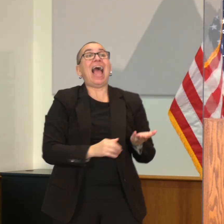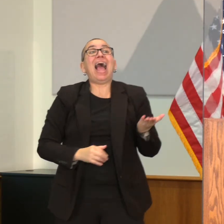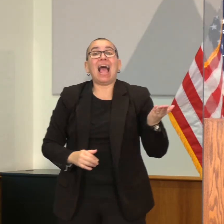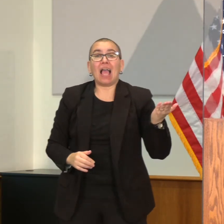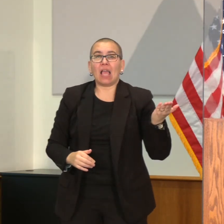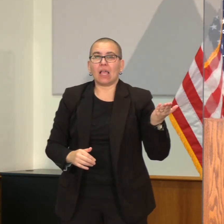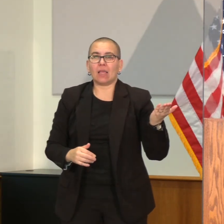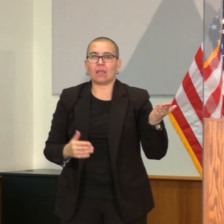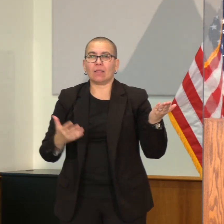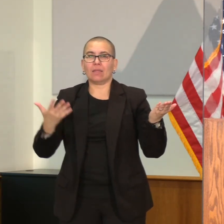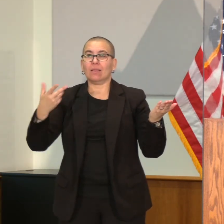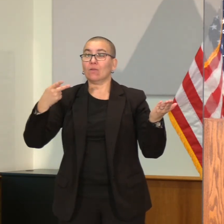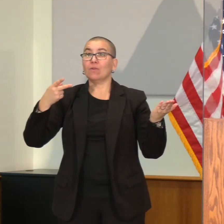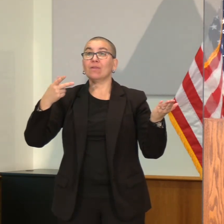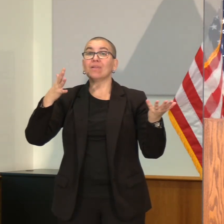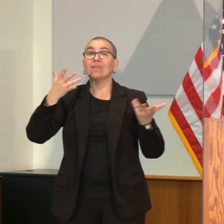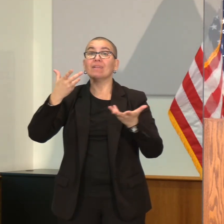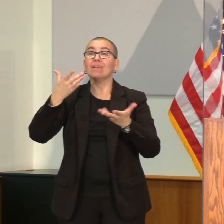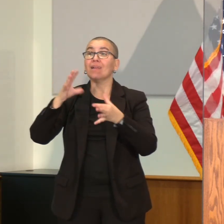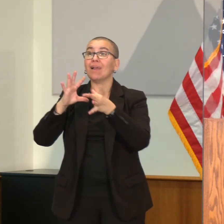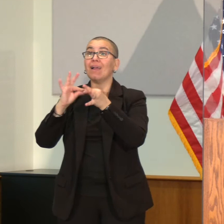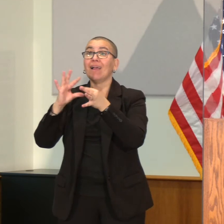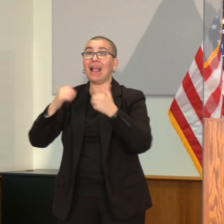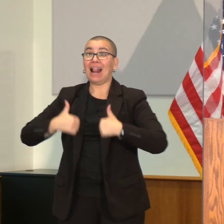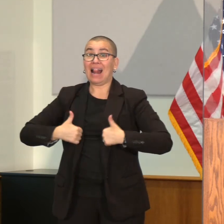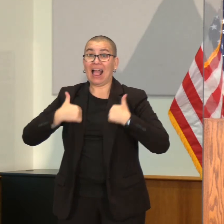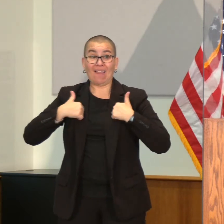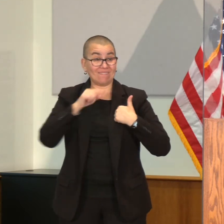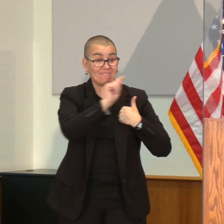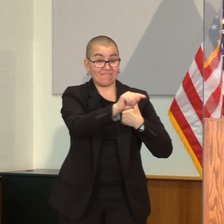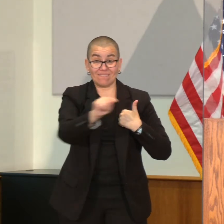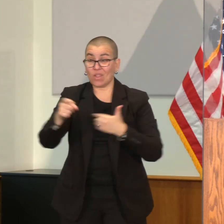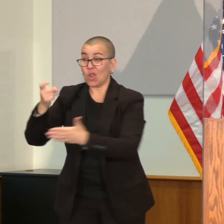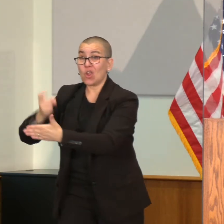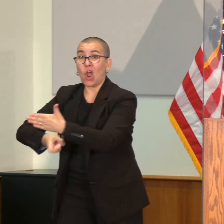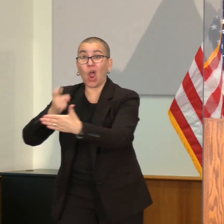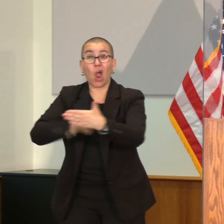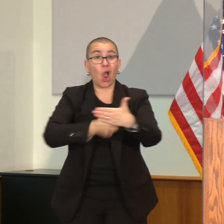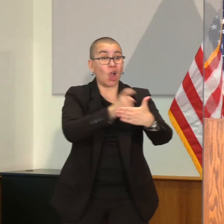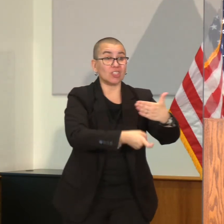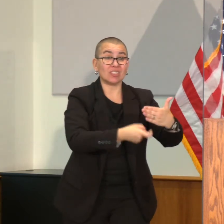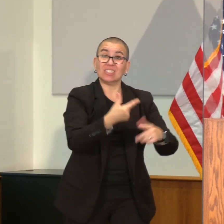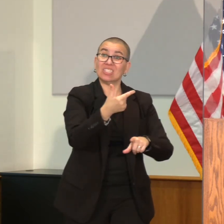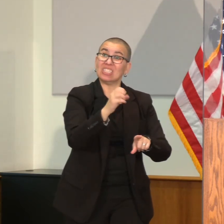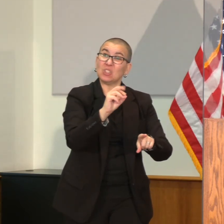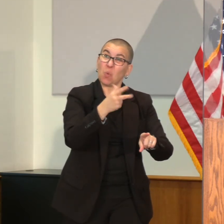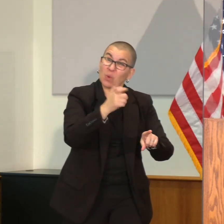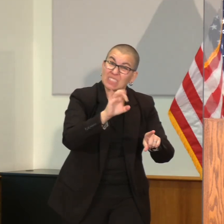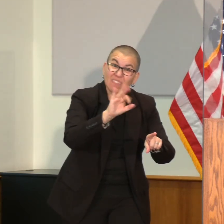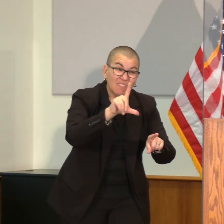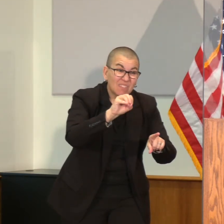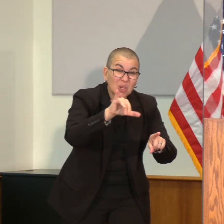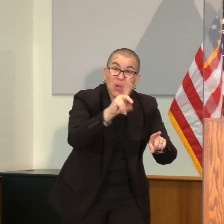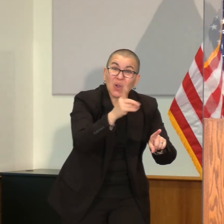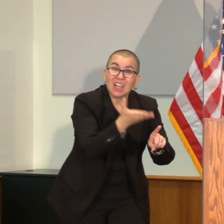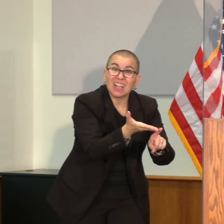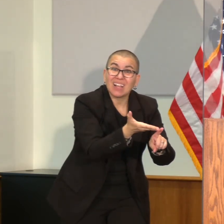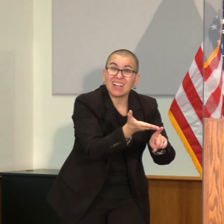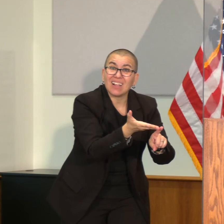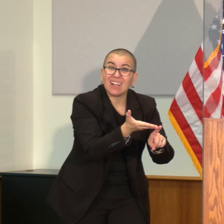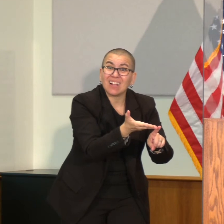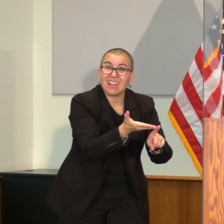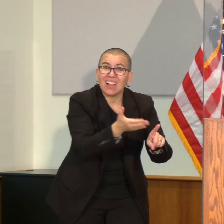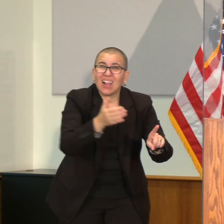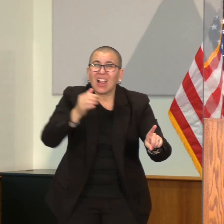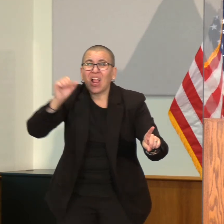was too high. It mattered to George Floyd's life that the Senate chose not to act earlier when it could